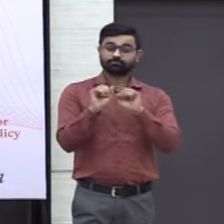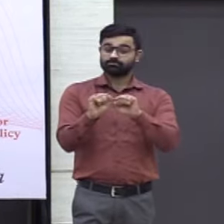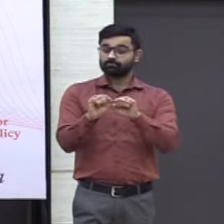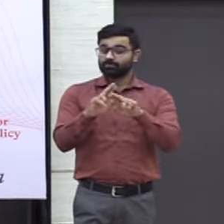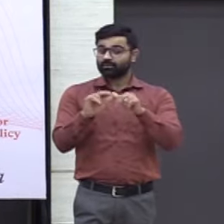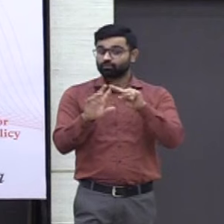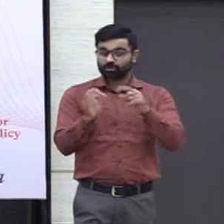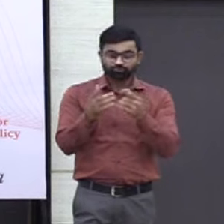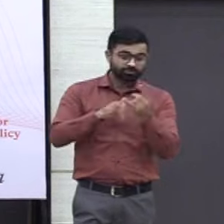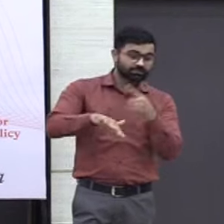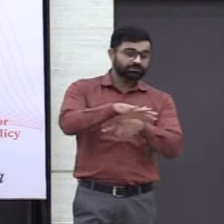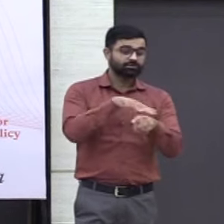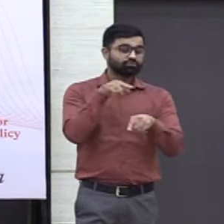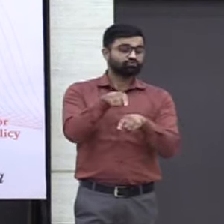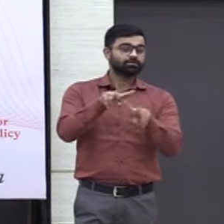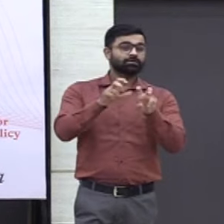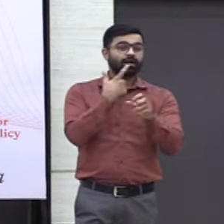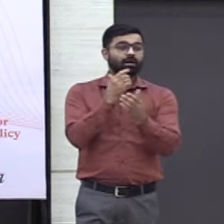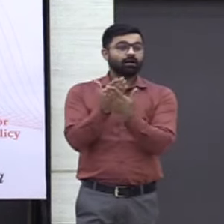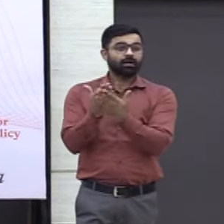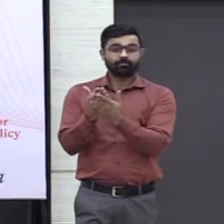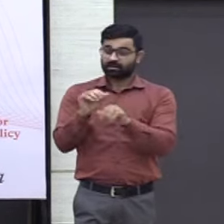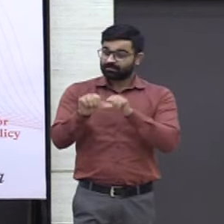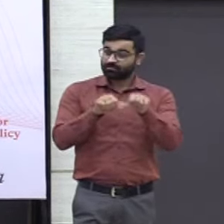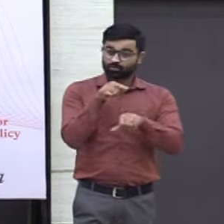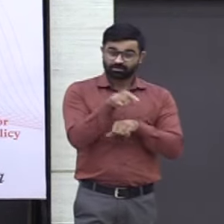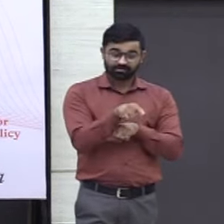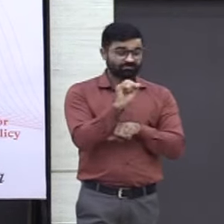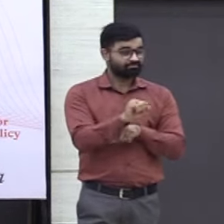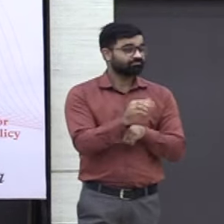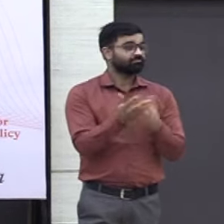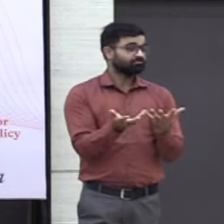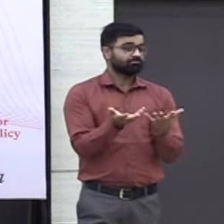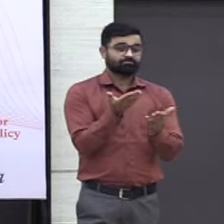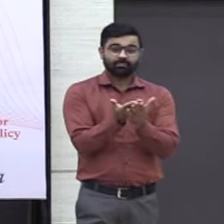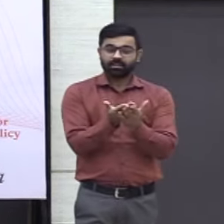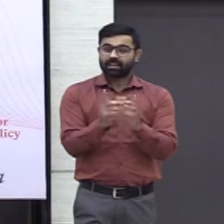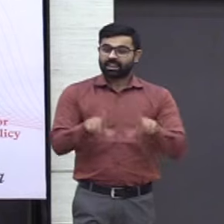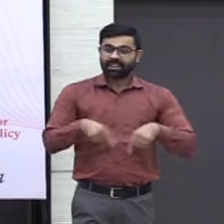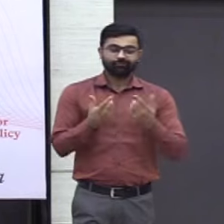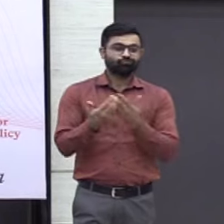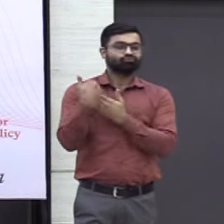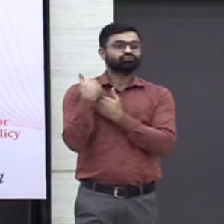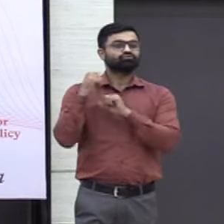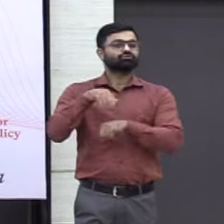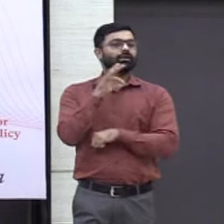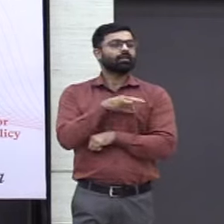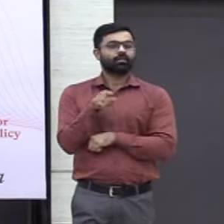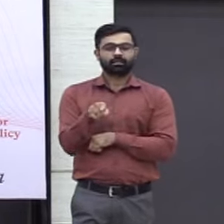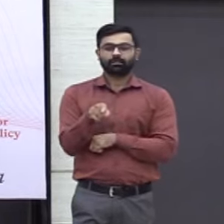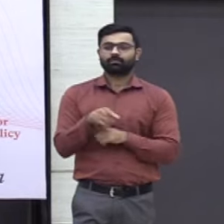the facts and circumstances of each case. But procedurally, you can't take my life and liberty,